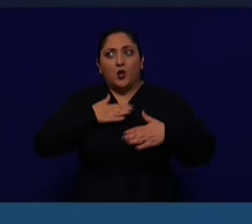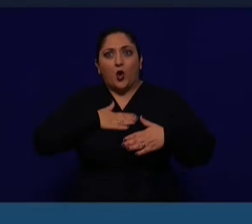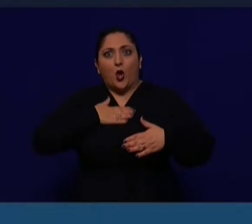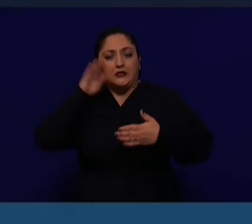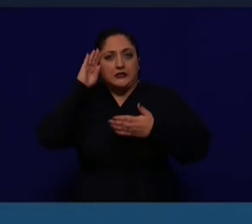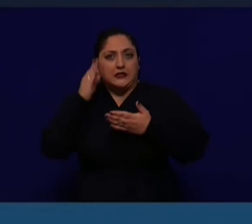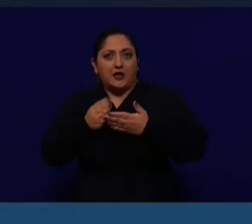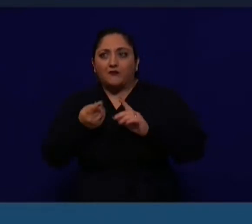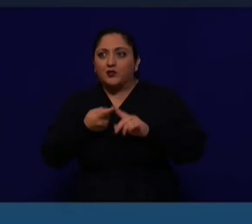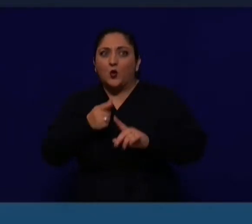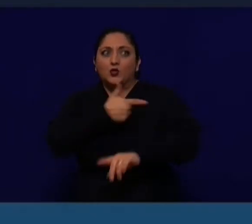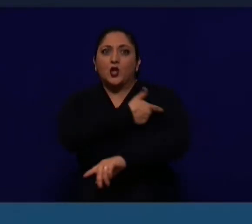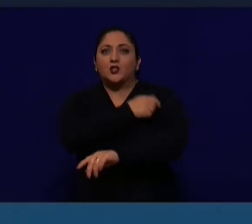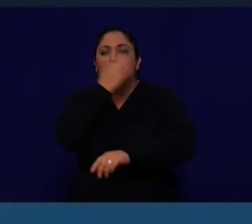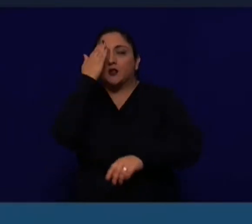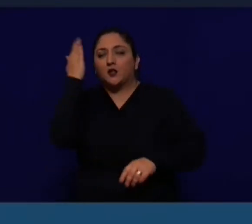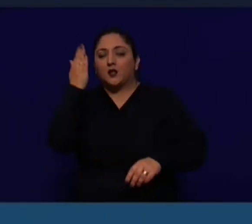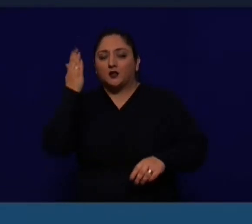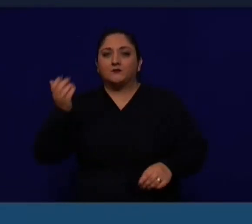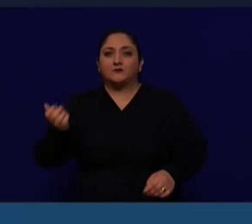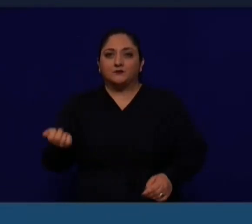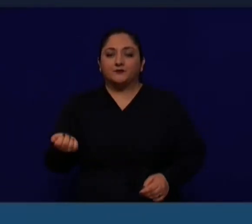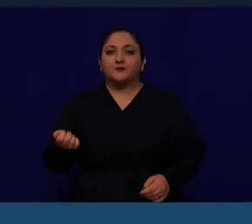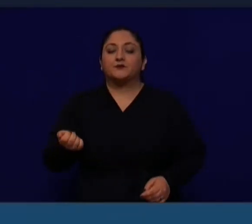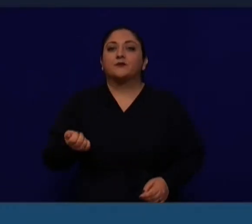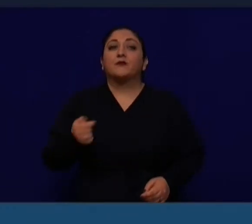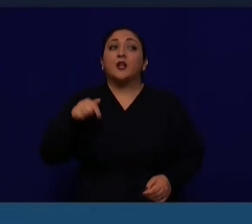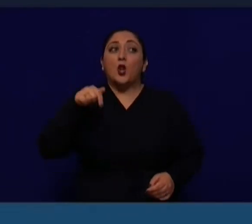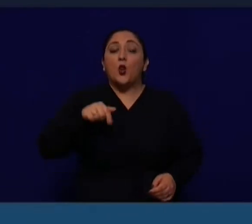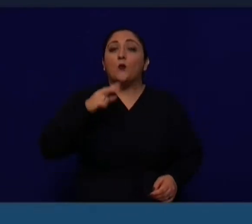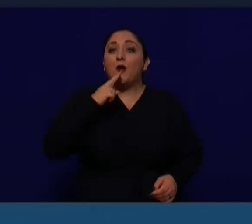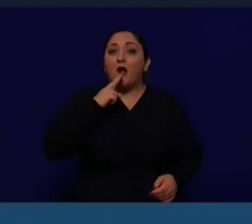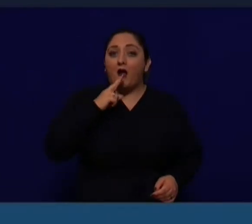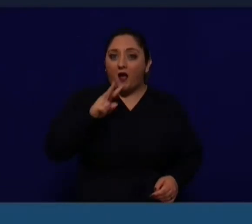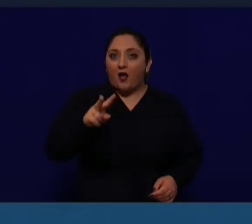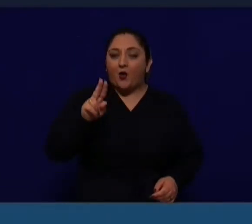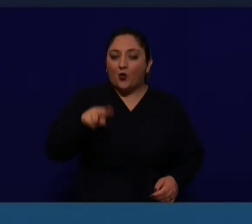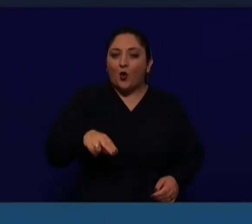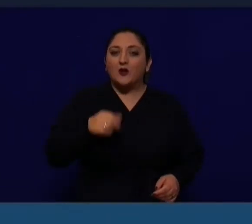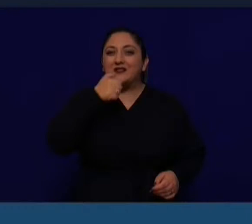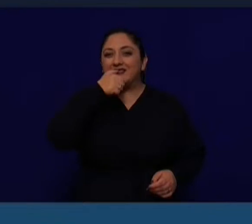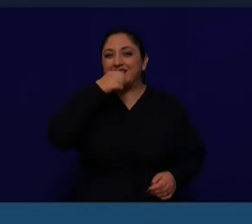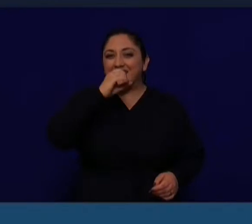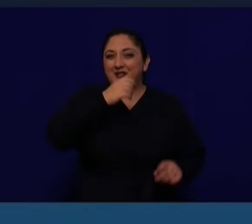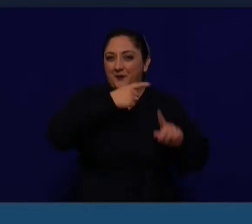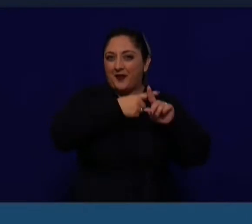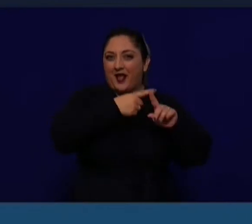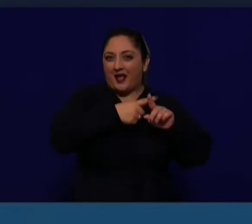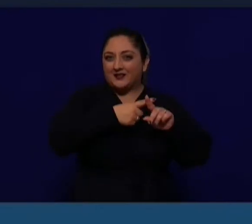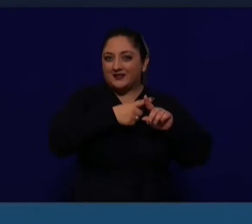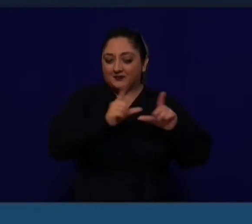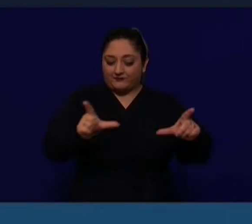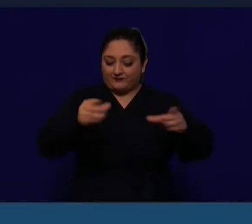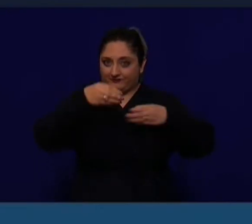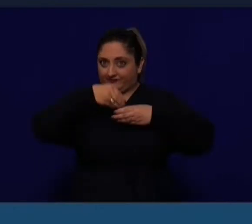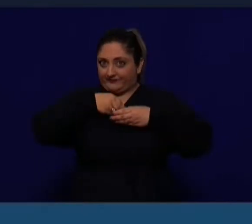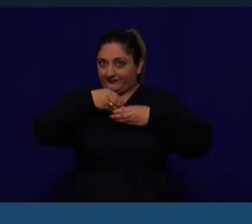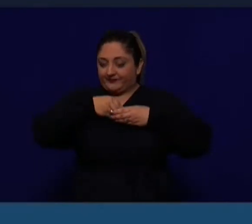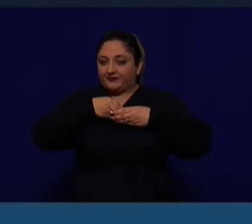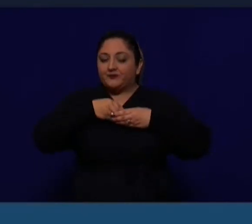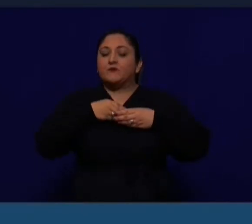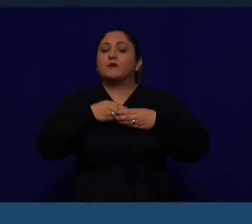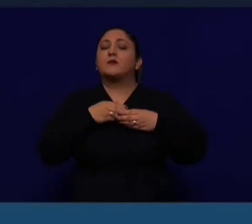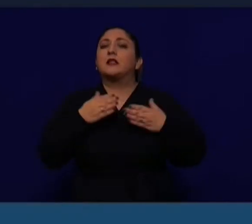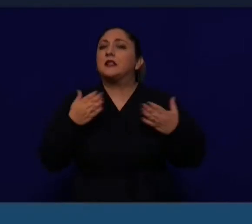t-tieni mistoqsija llum qed ukoll li dawk li għandhom aktar minn 60 sena se jibdew jirċievu l-istedina. Dawn xorta jitqasmu skont